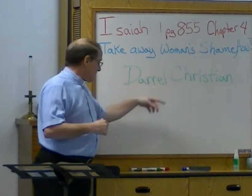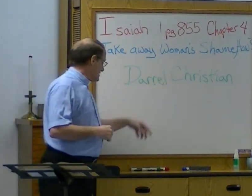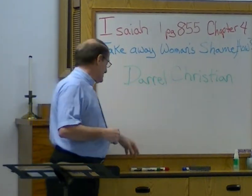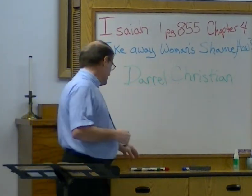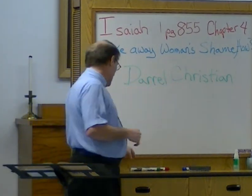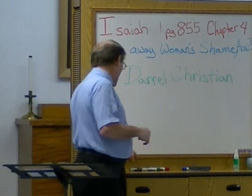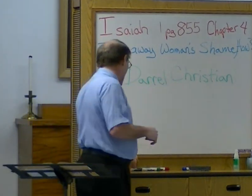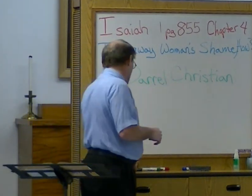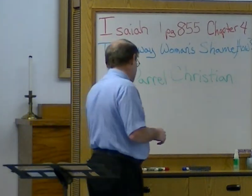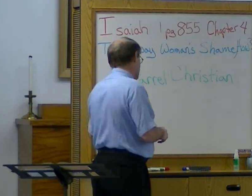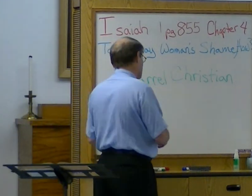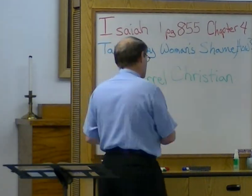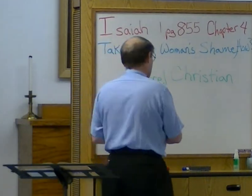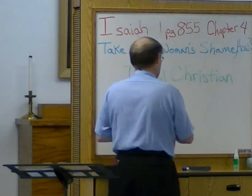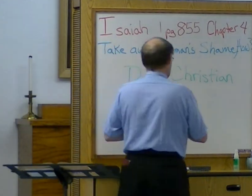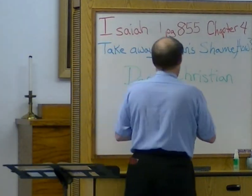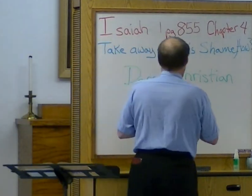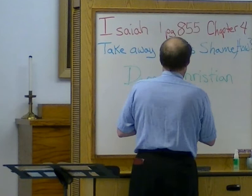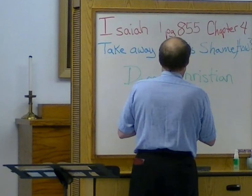this is not